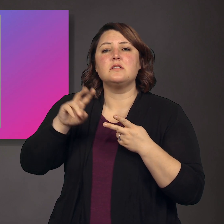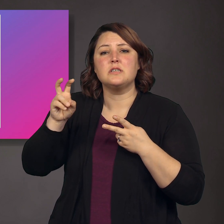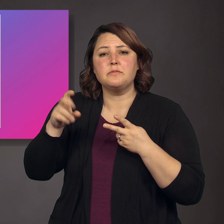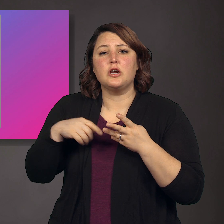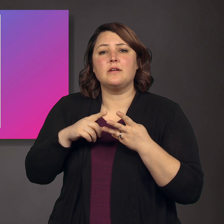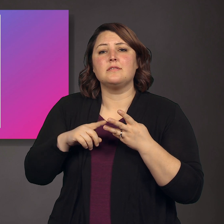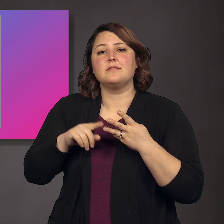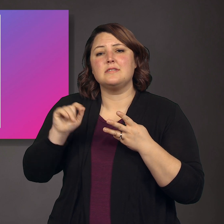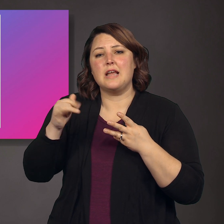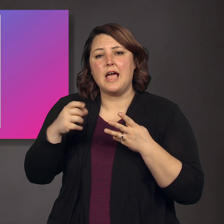comments,